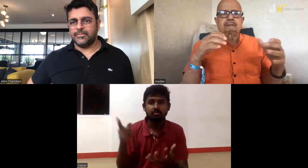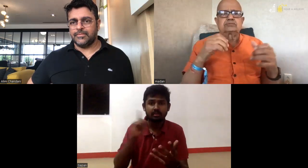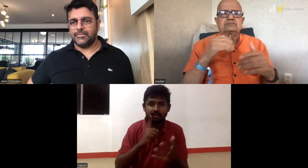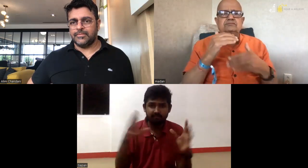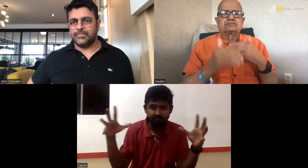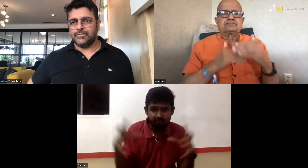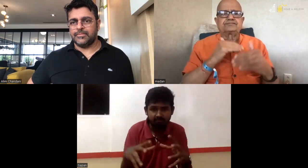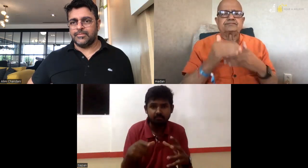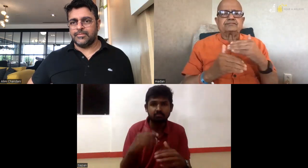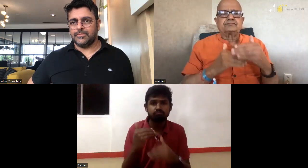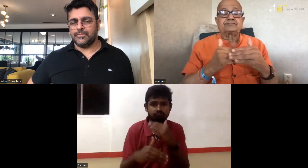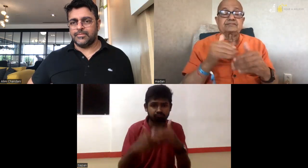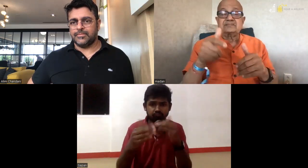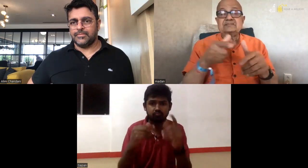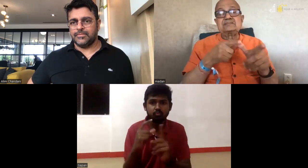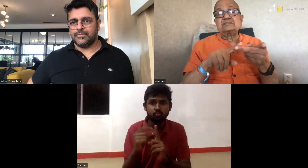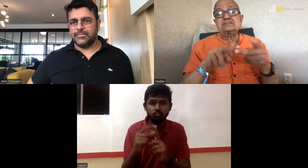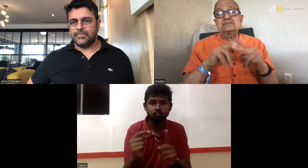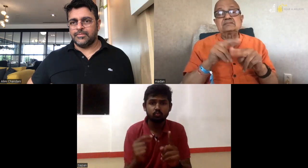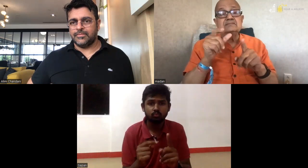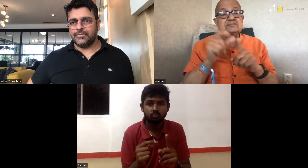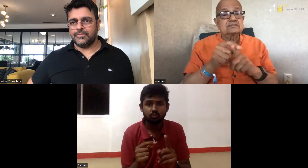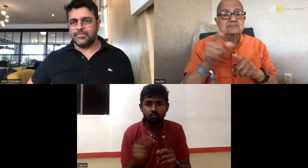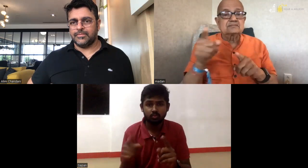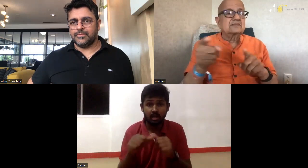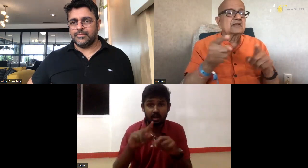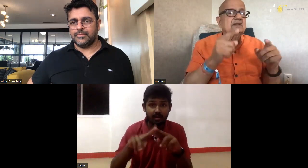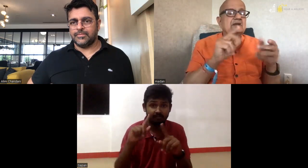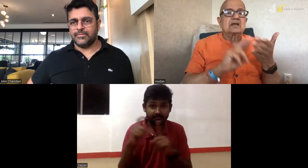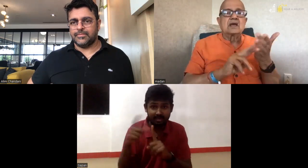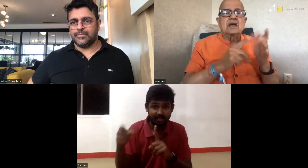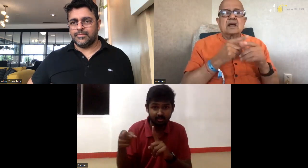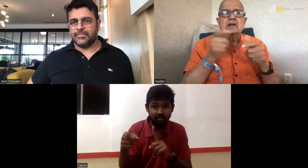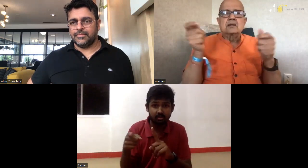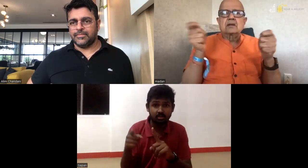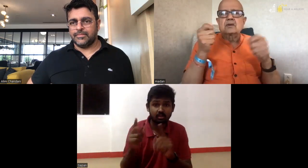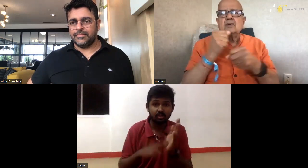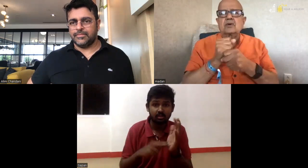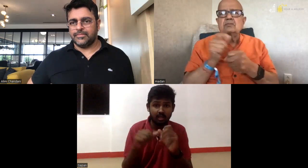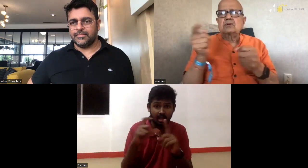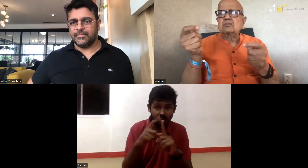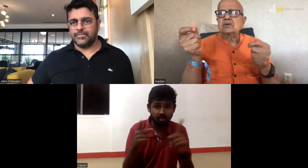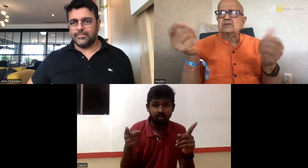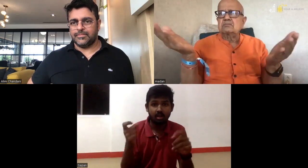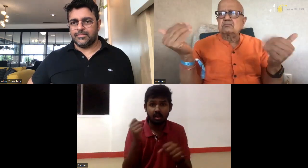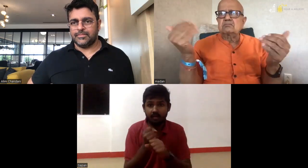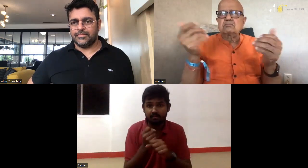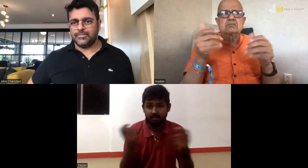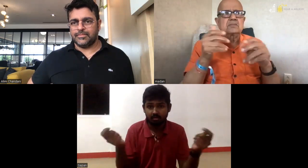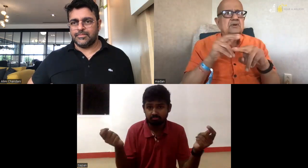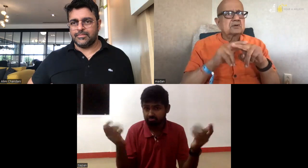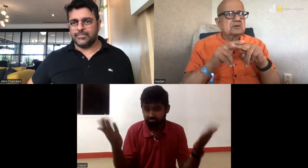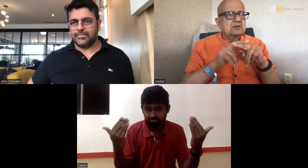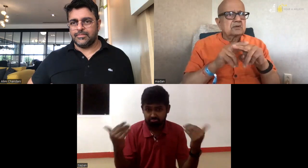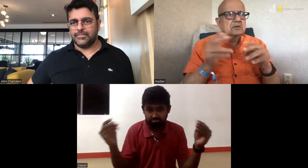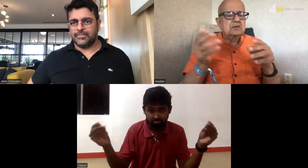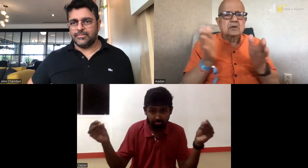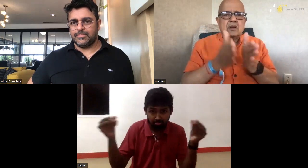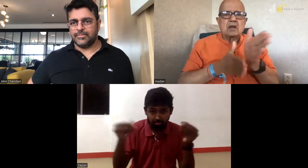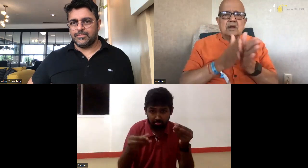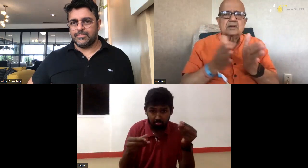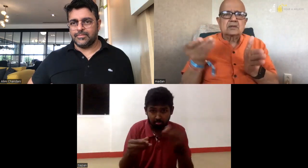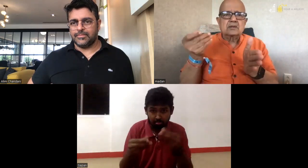person. I know that there's a long way to go, but yeah, we can still start and we can see how we can do much better.